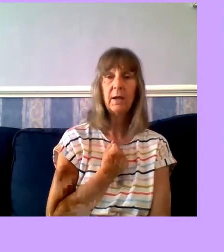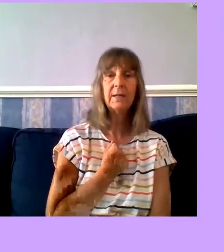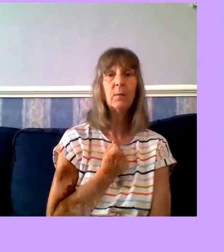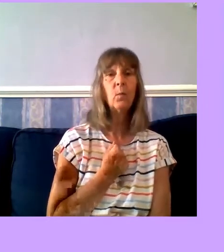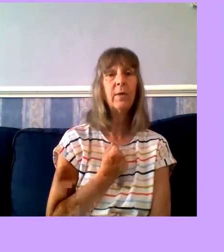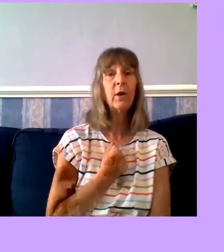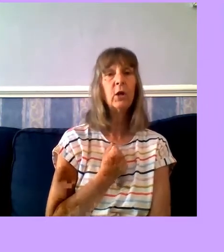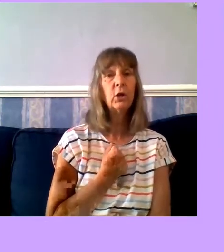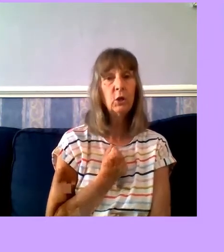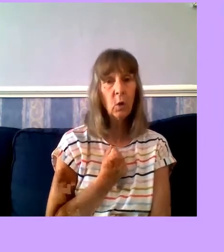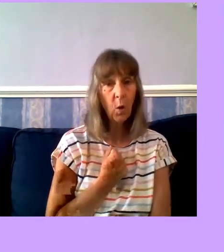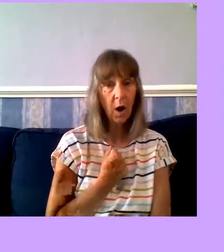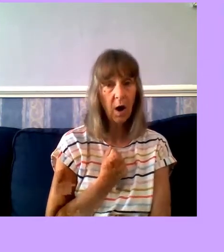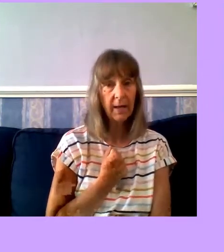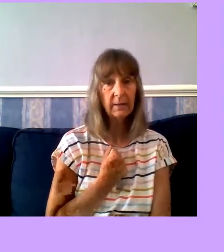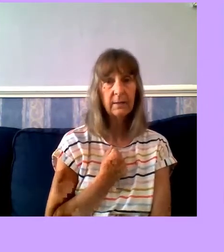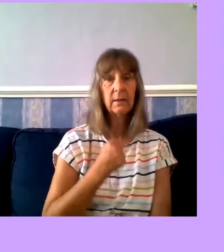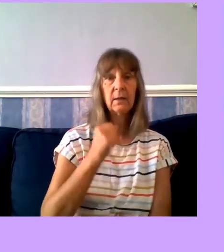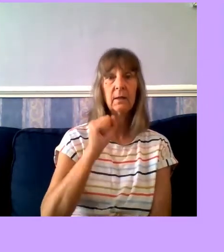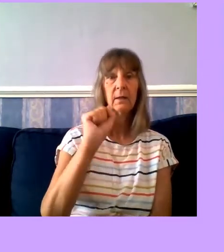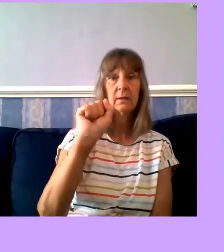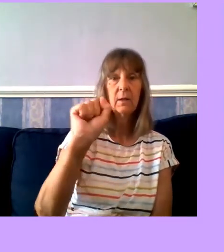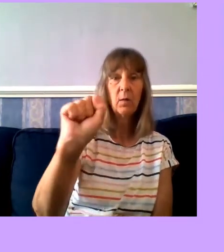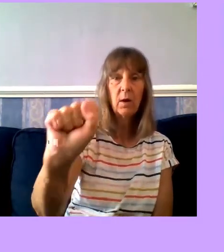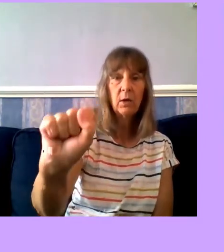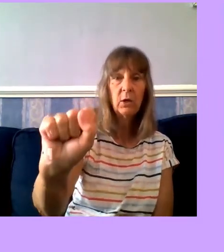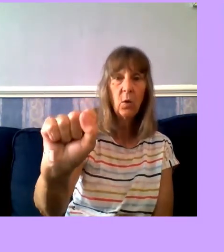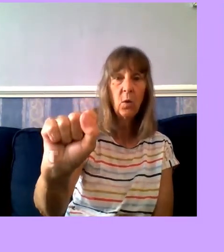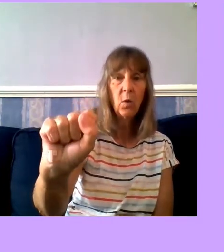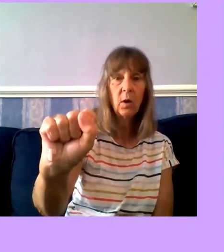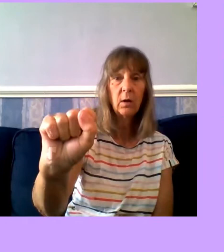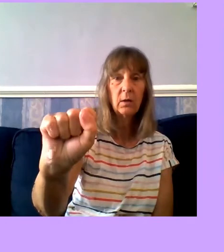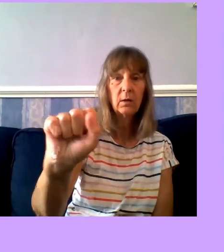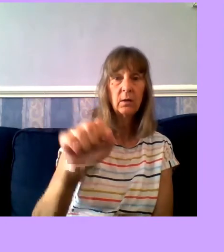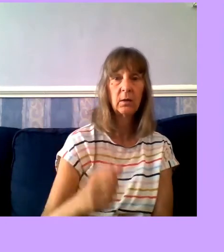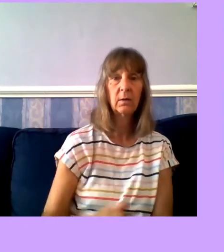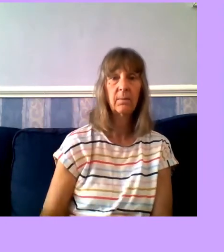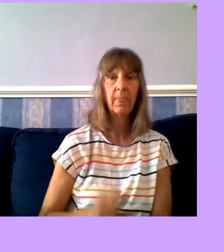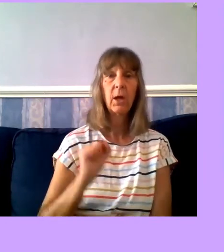your. Listen with your eyes. So your.